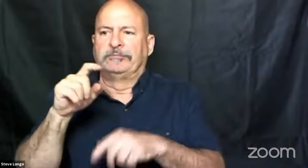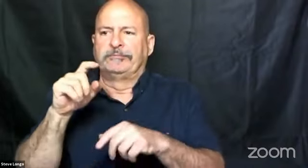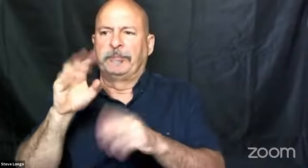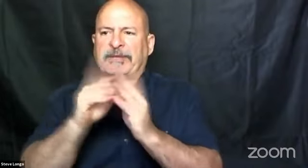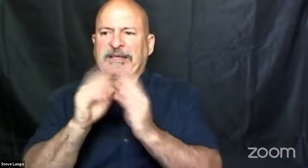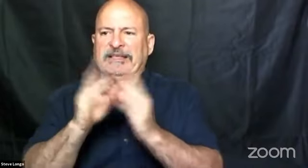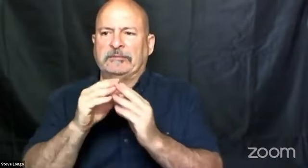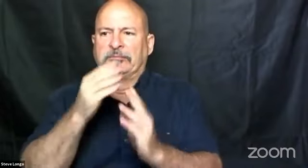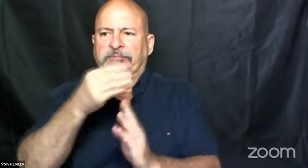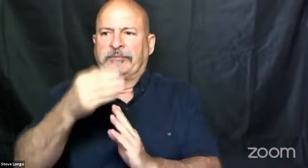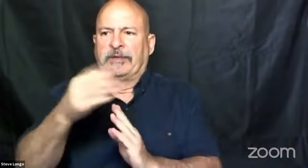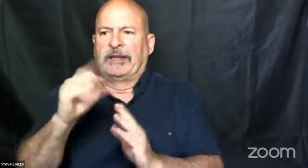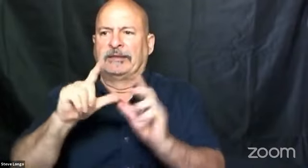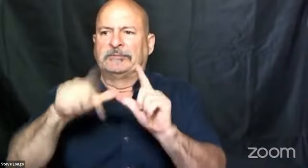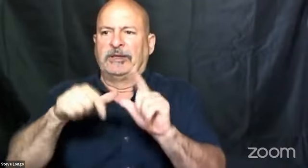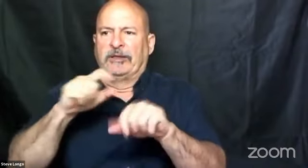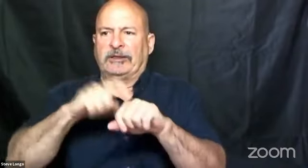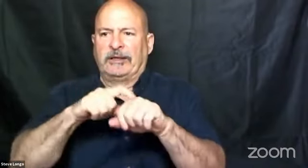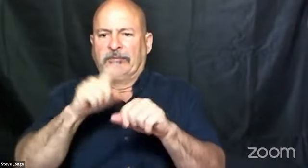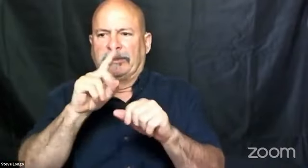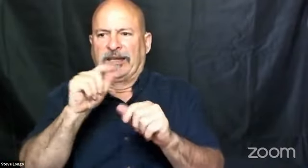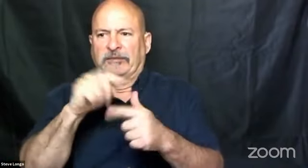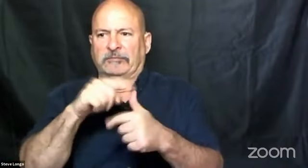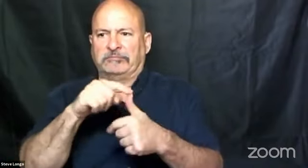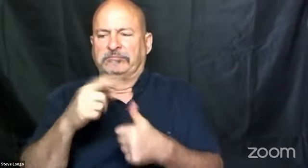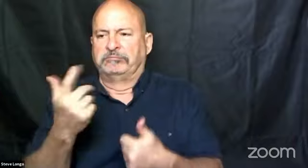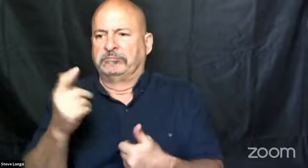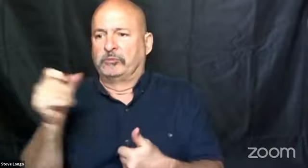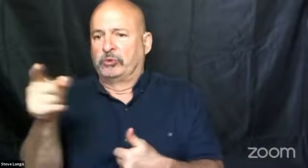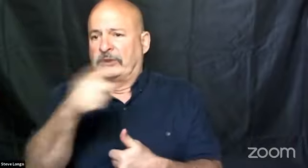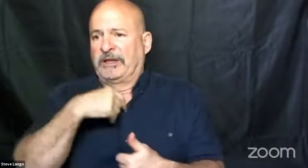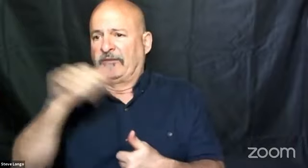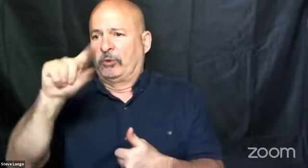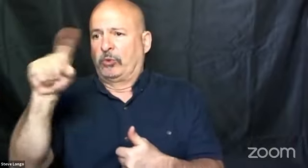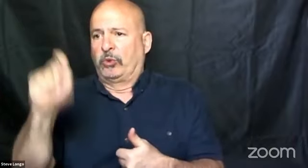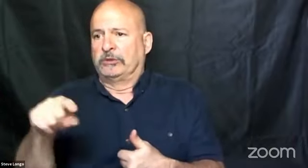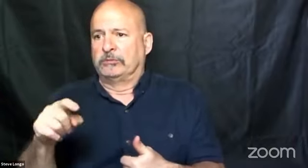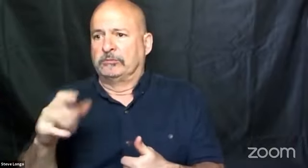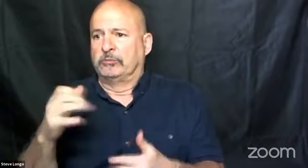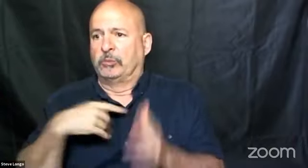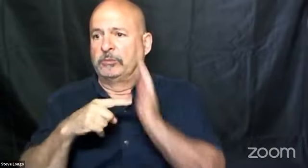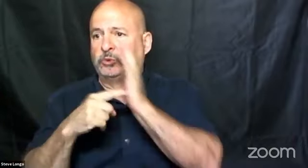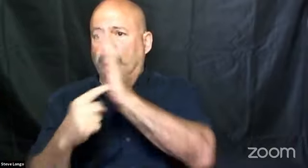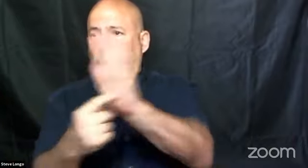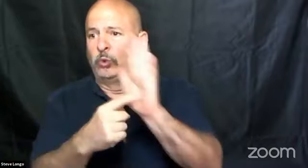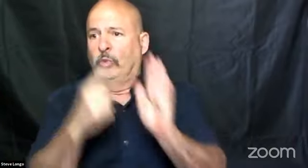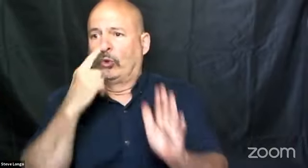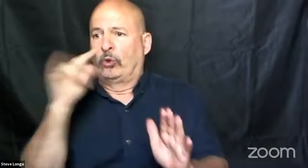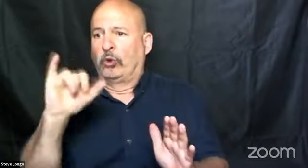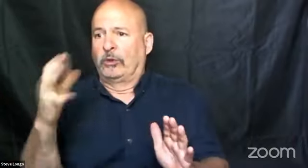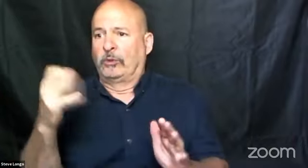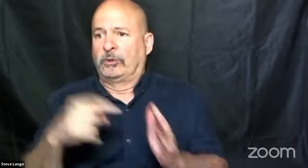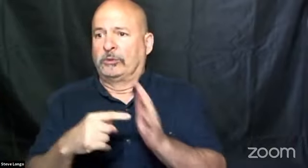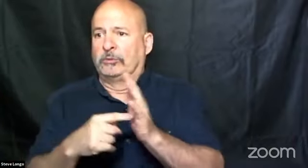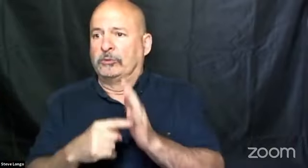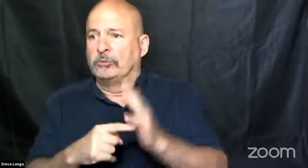we're going to have 3 phases all together. At our next meeting, we'll be discussing what to do with the next couple of phases. Are there any questions